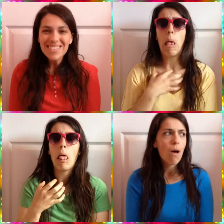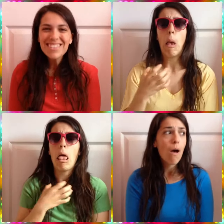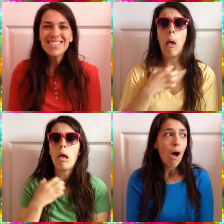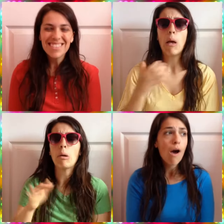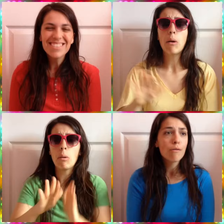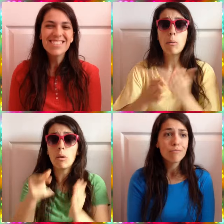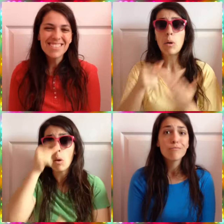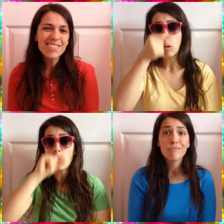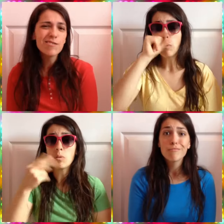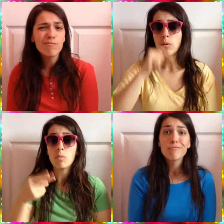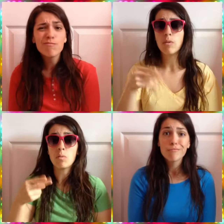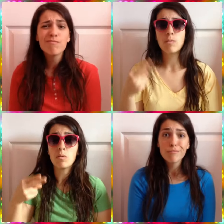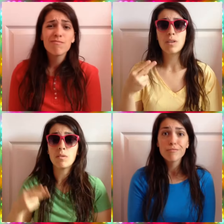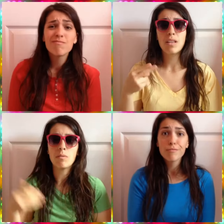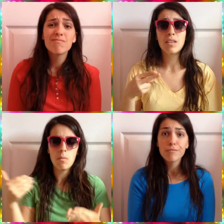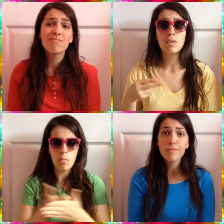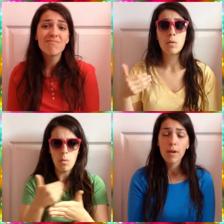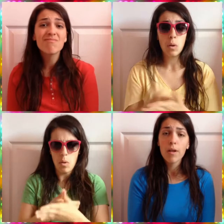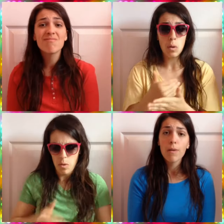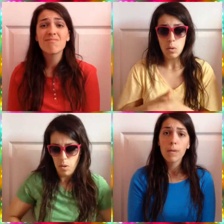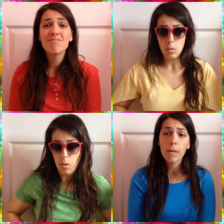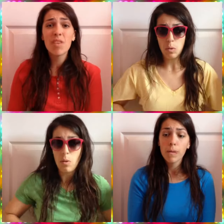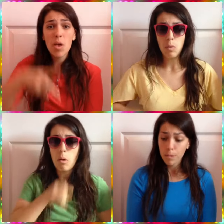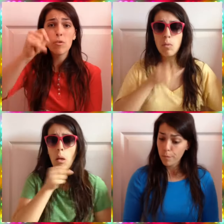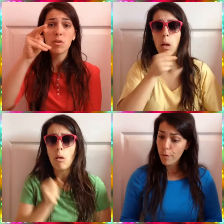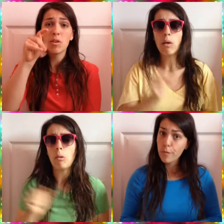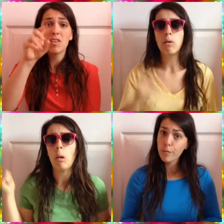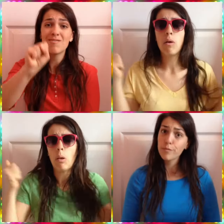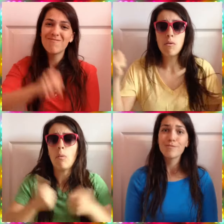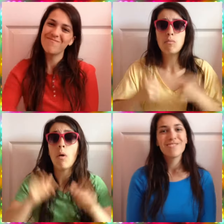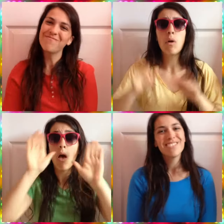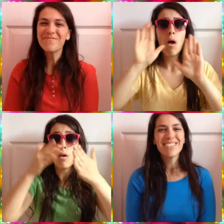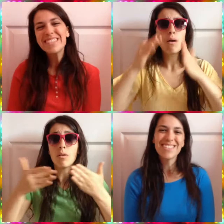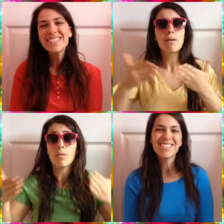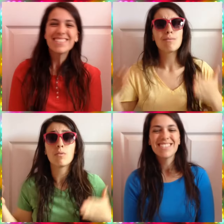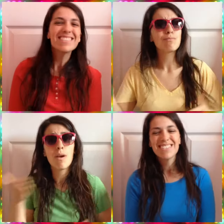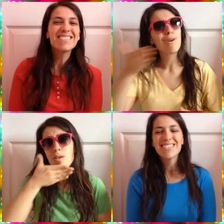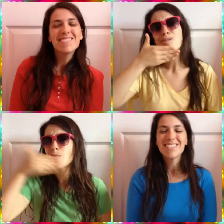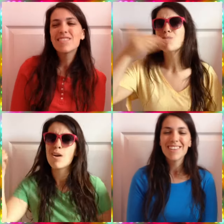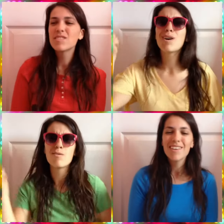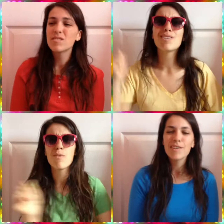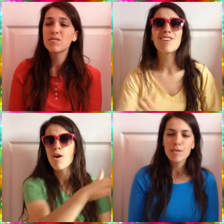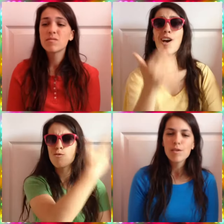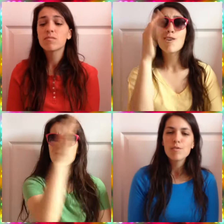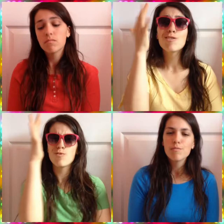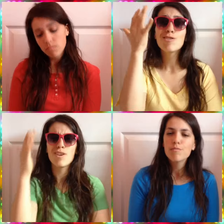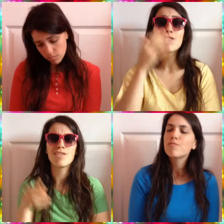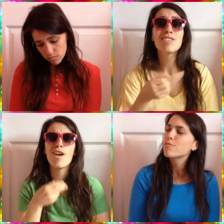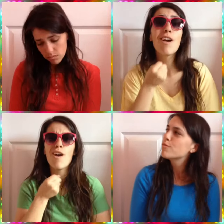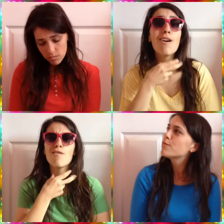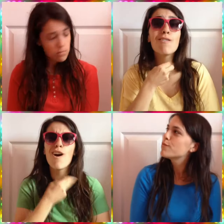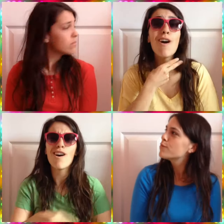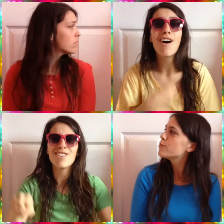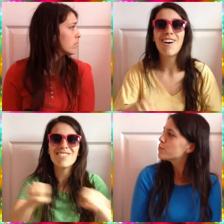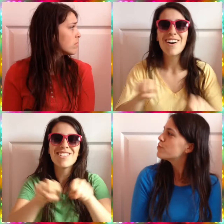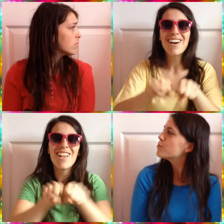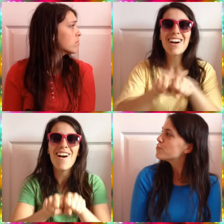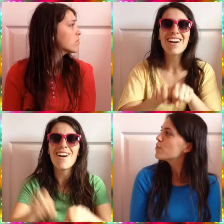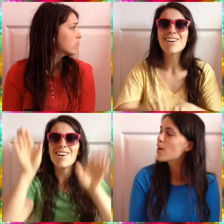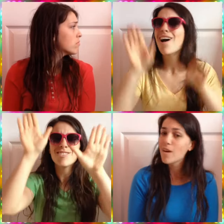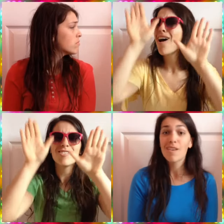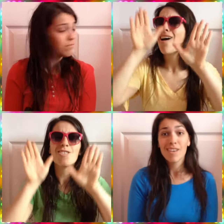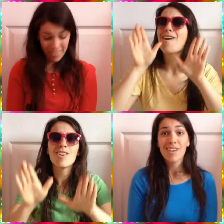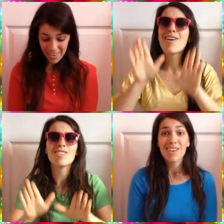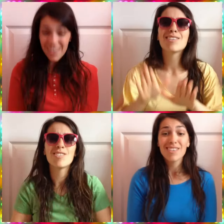doors and fleas, allergies, a book of Greek antiquities Branded pants, a very old vest, awesome items are the best Trees, frogs,